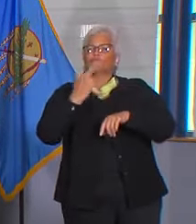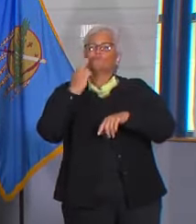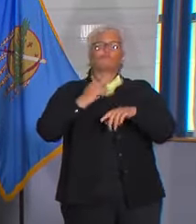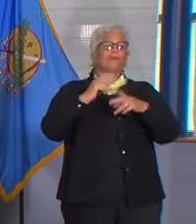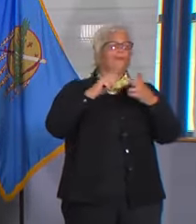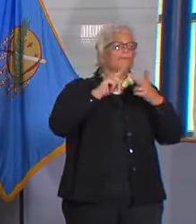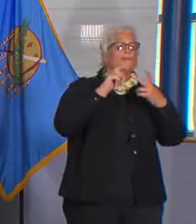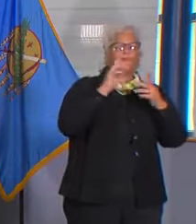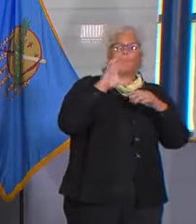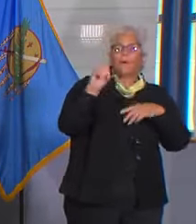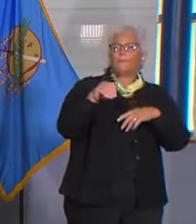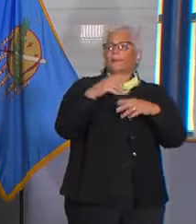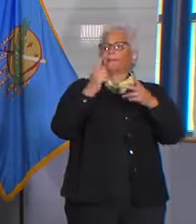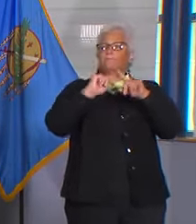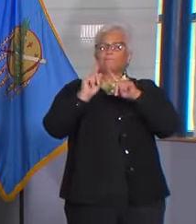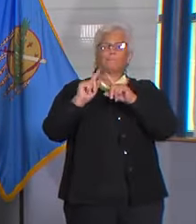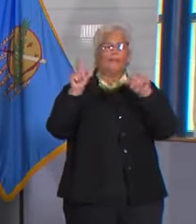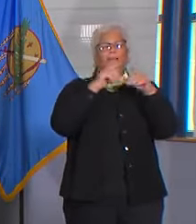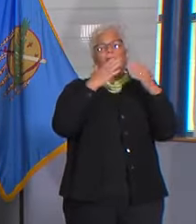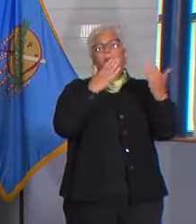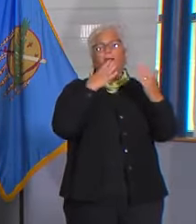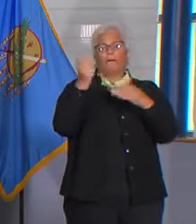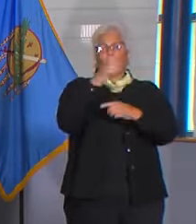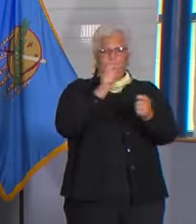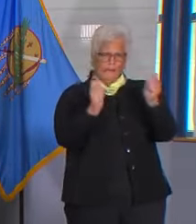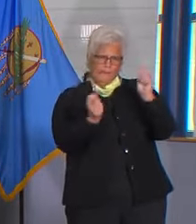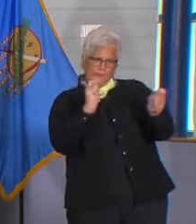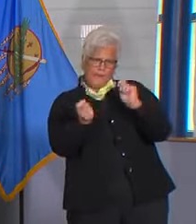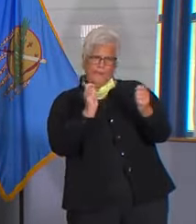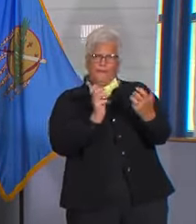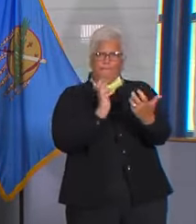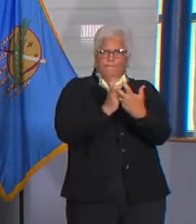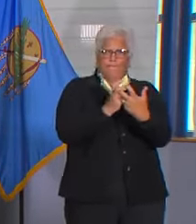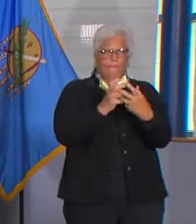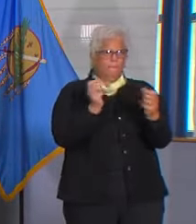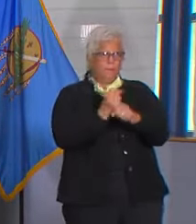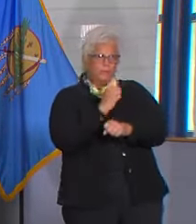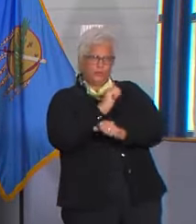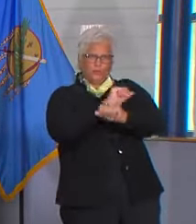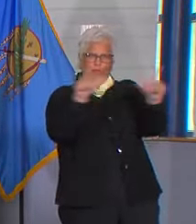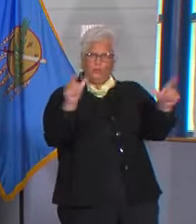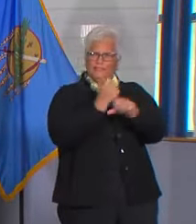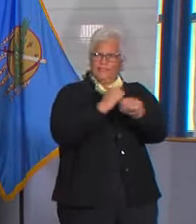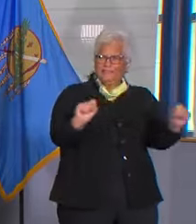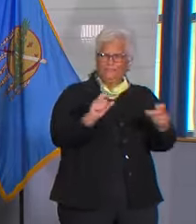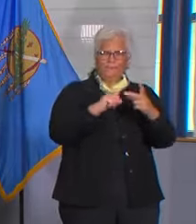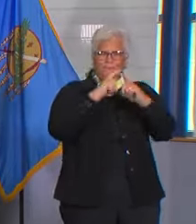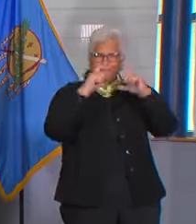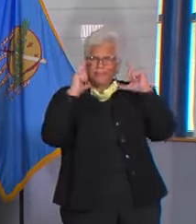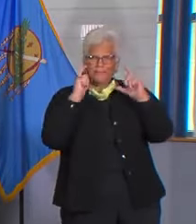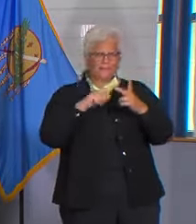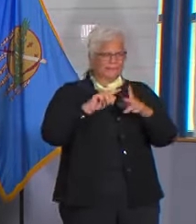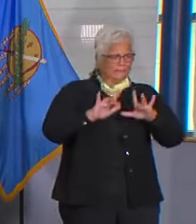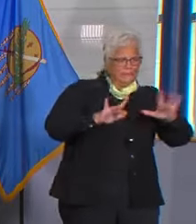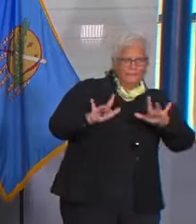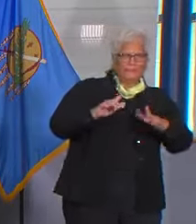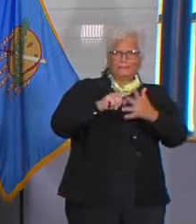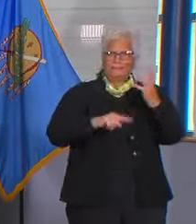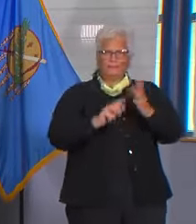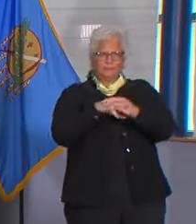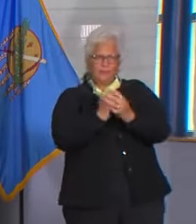business model. They've done a really nice job of serving the public and keeping the public safe. Our food protection services continues to provide feedback to